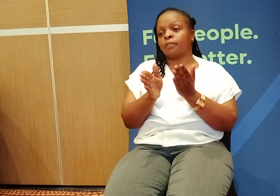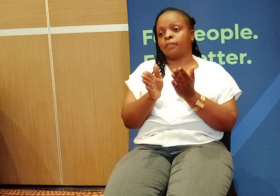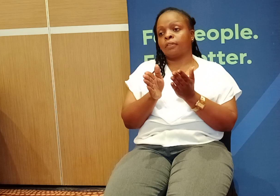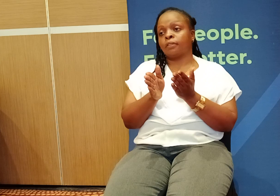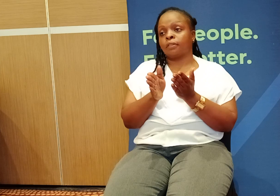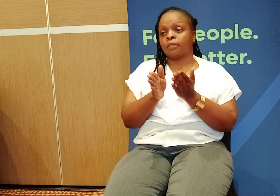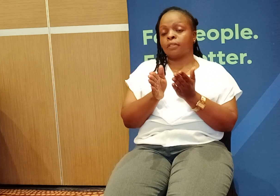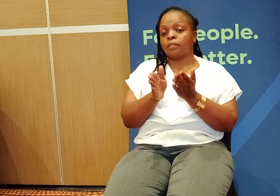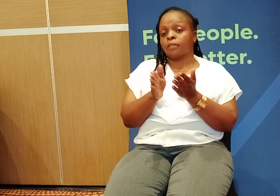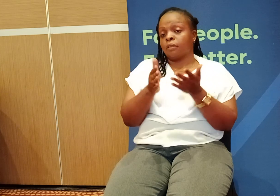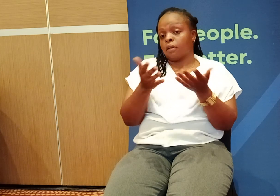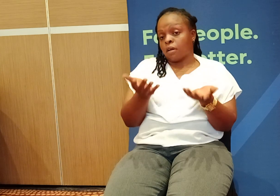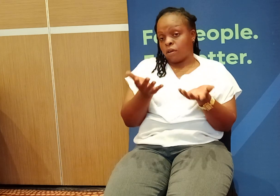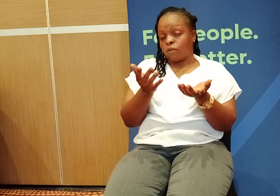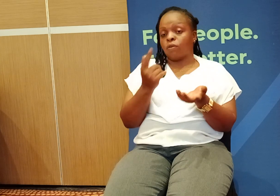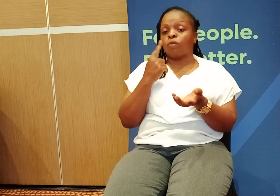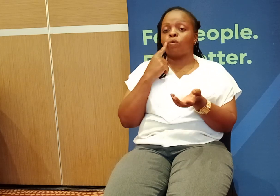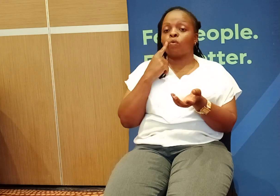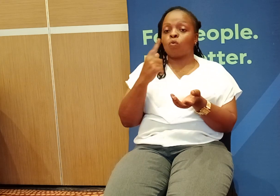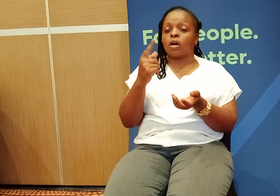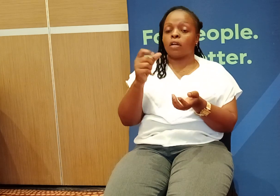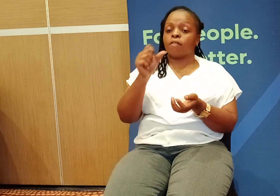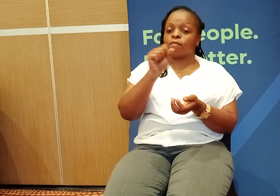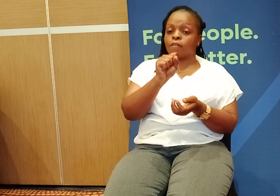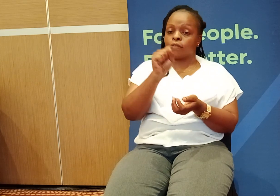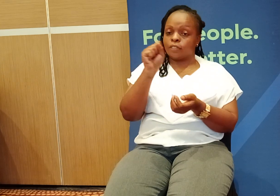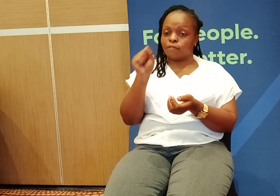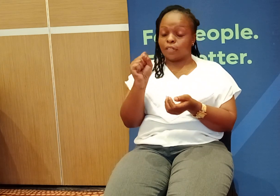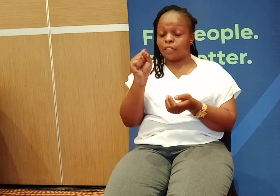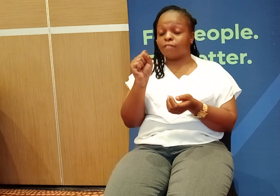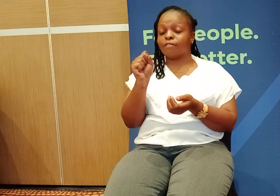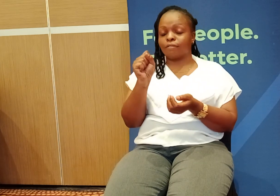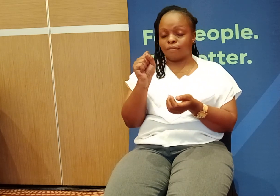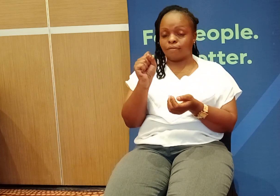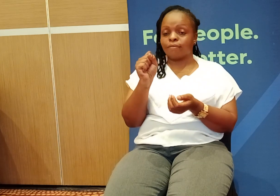by about 155. Sorry, I was just checking my notes here. Grew by about